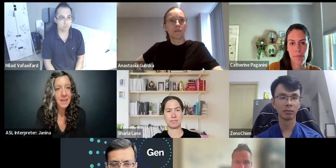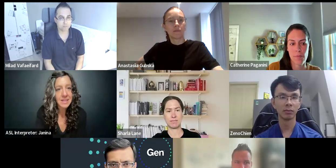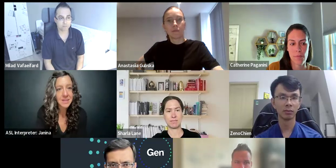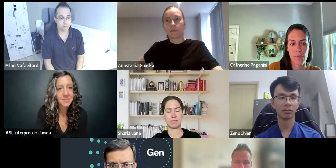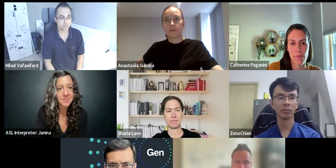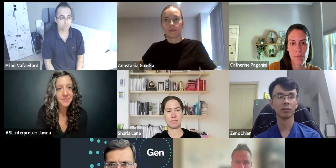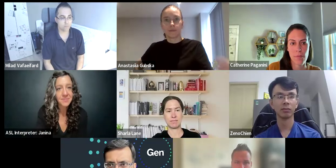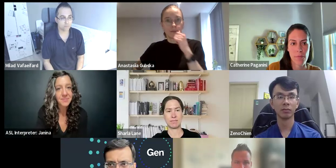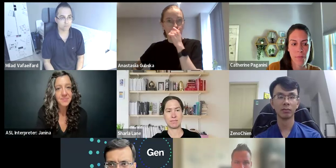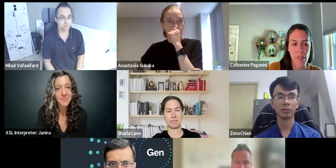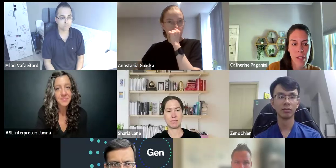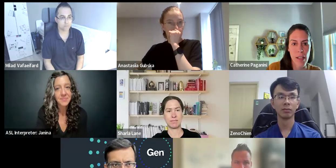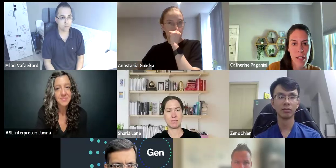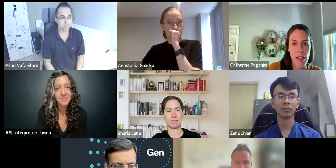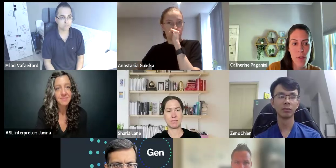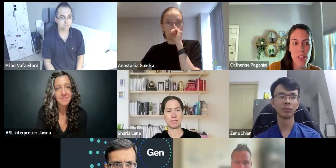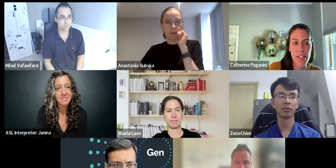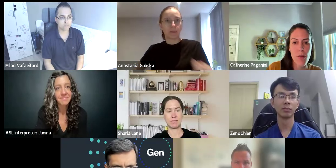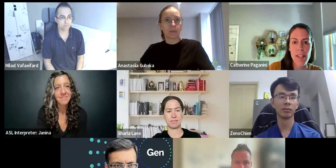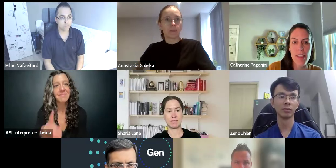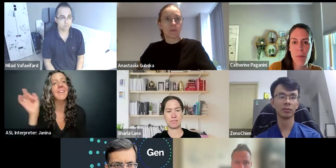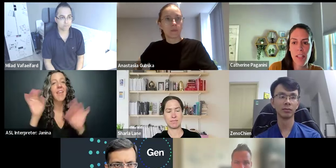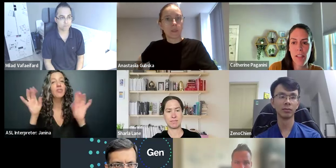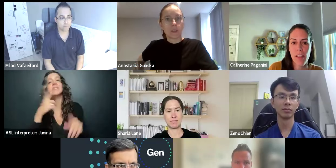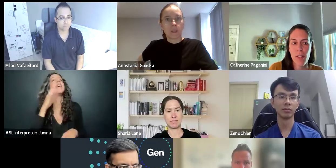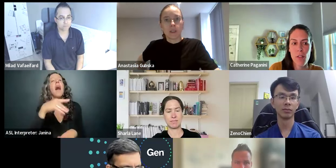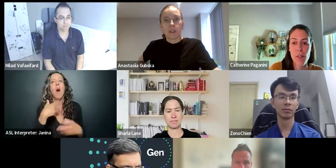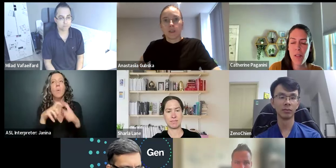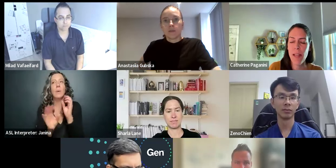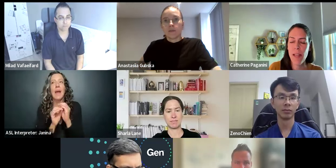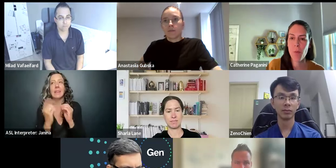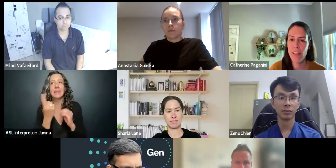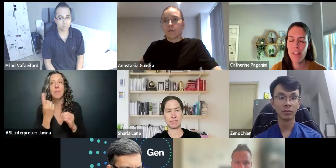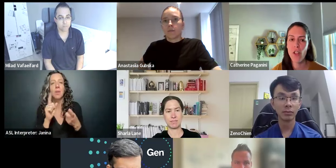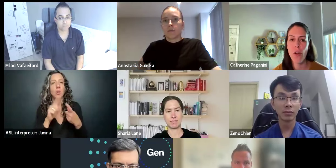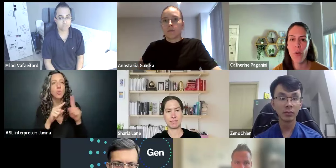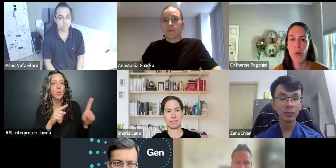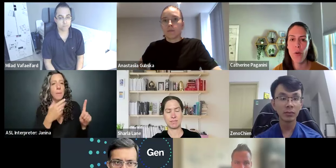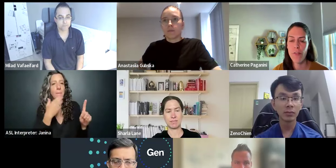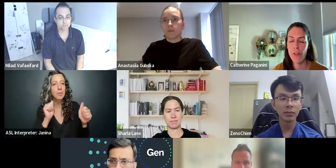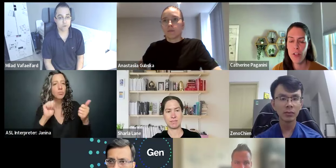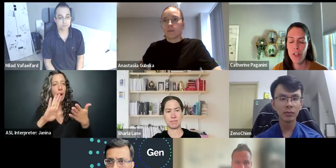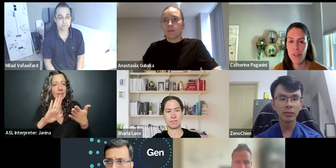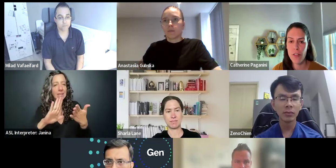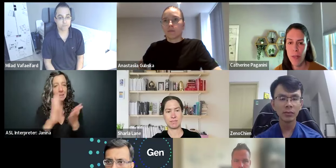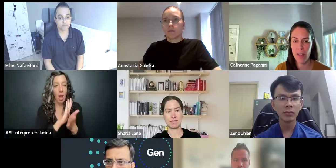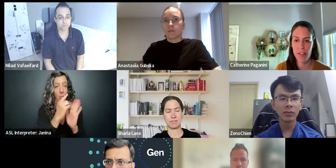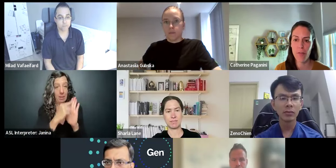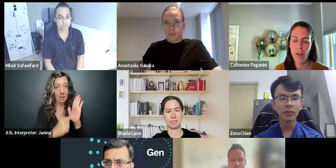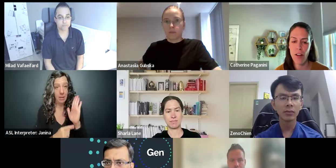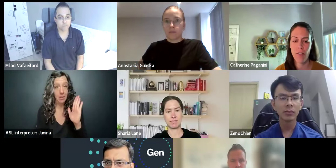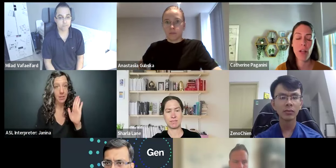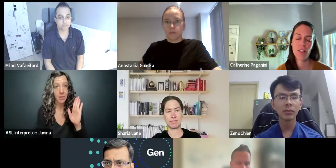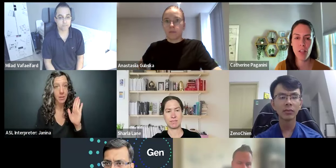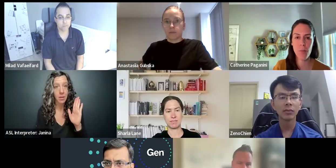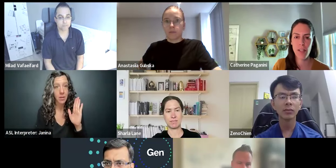Okay, next. I would just like to add something to the best practices. So the first best